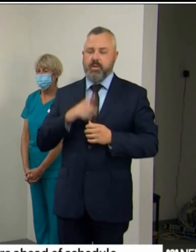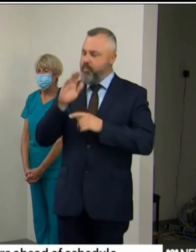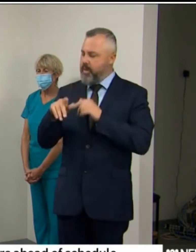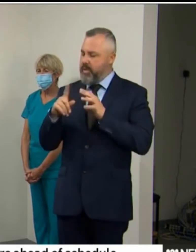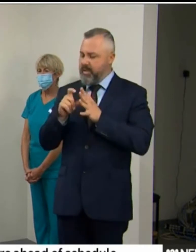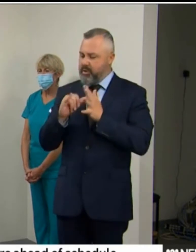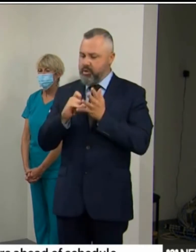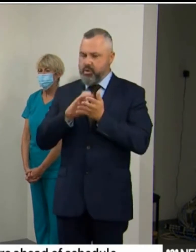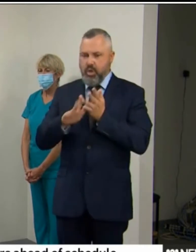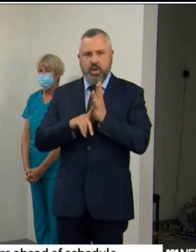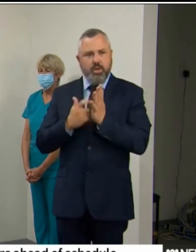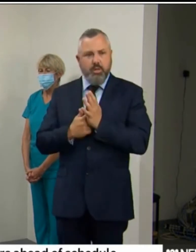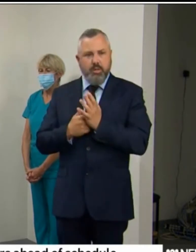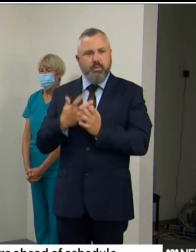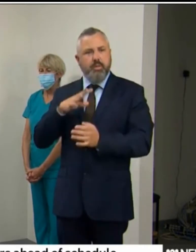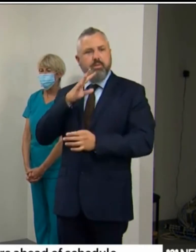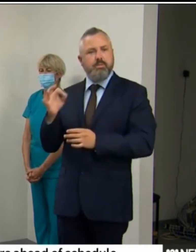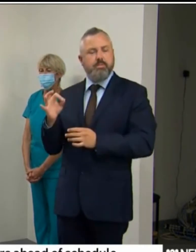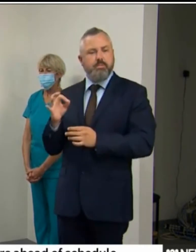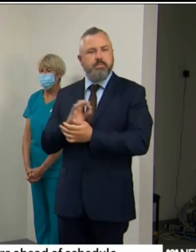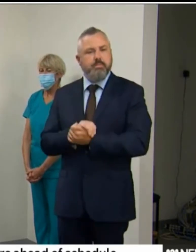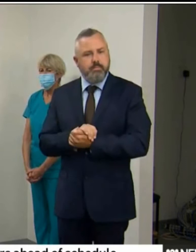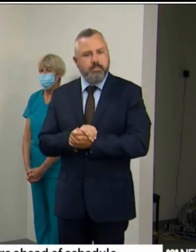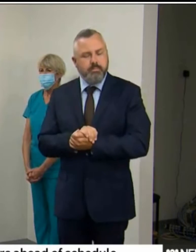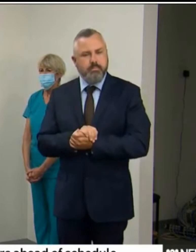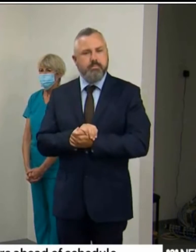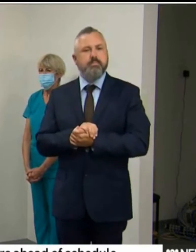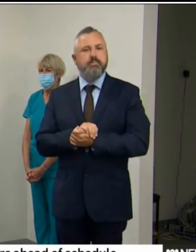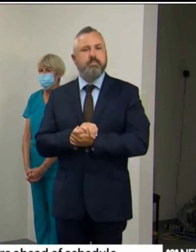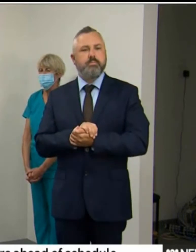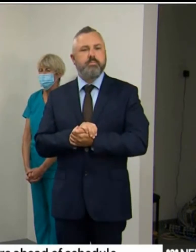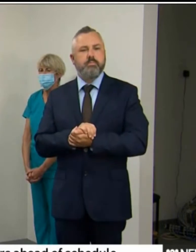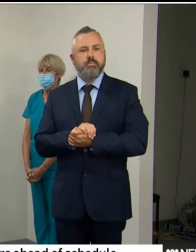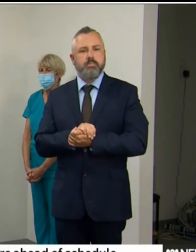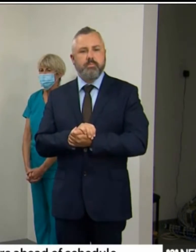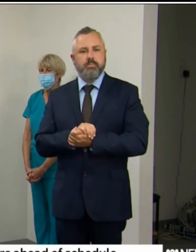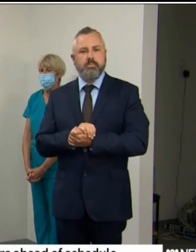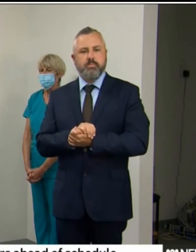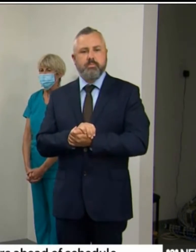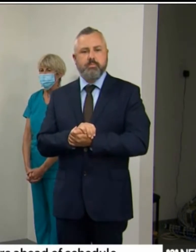I just wanted to ask in terms of, on Friday, Francis said that it may follow Italy in